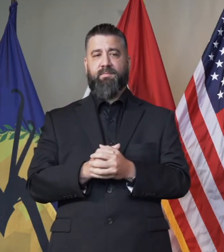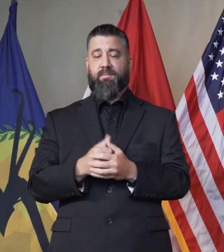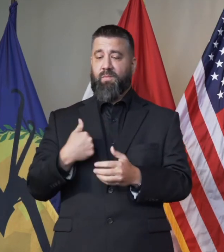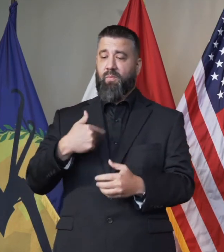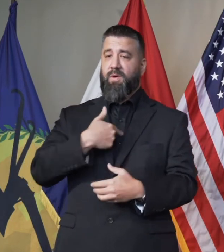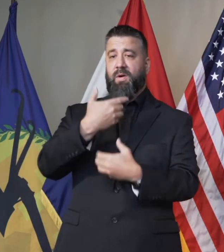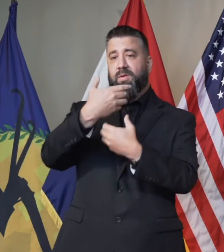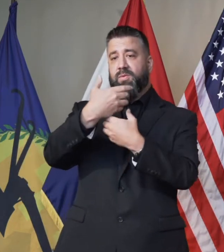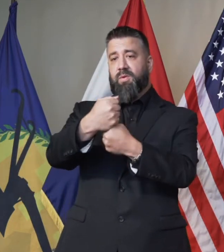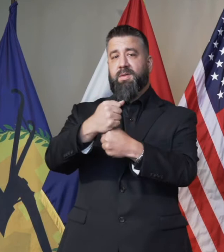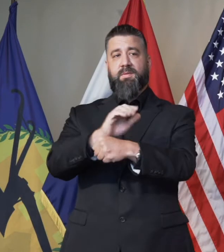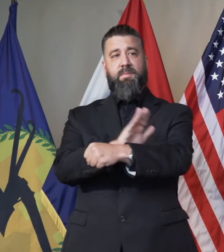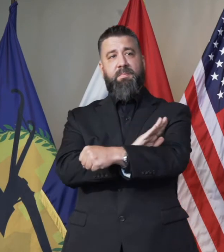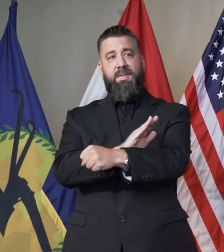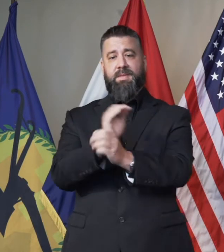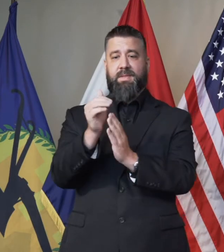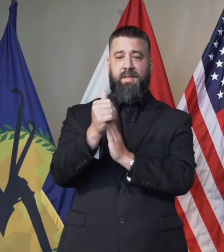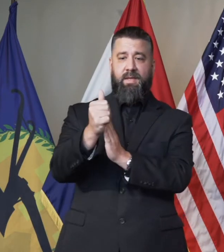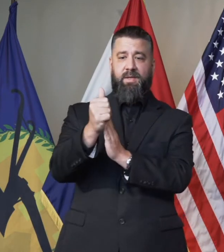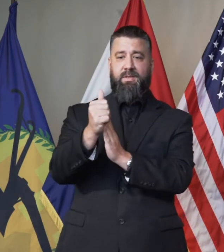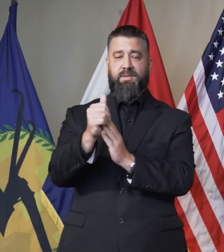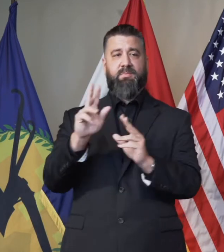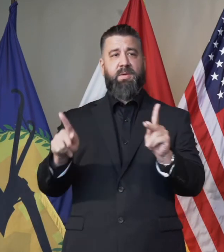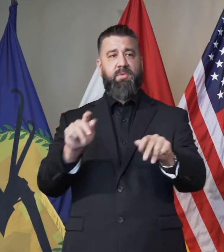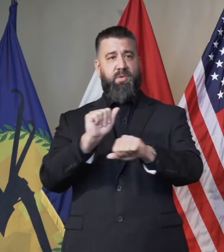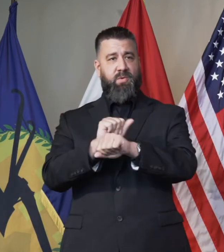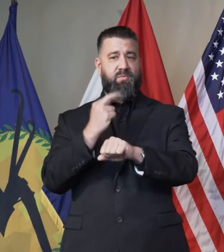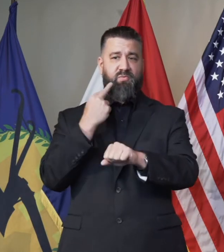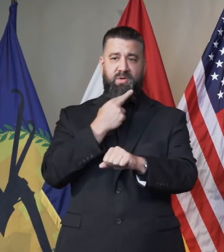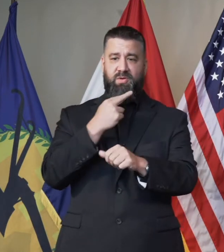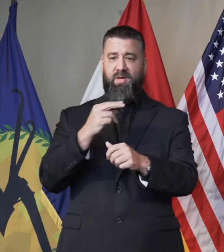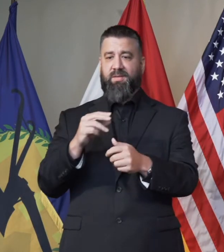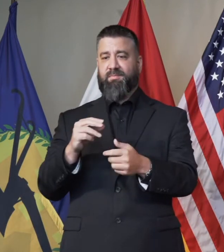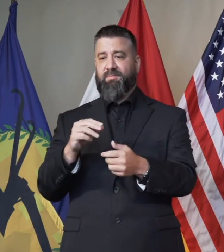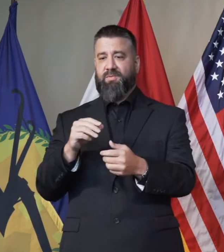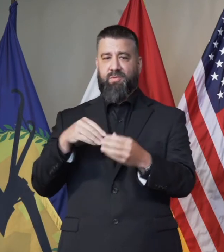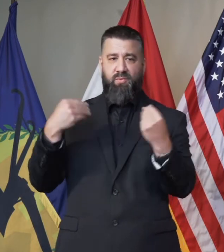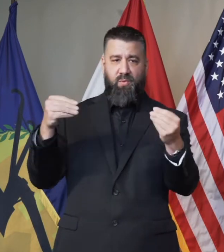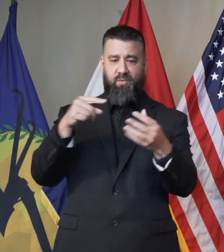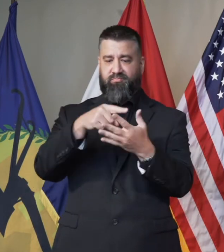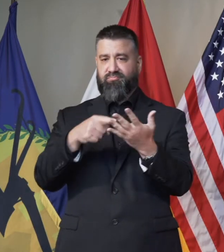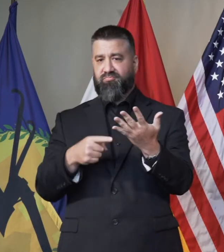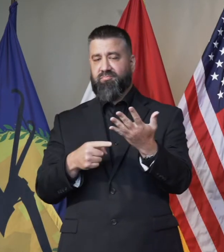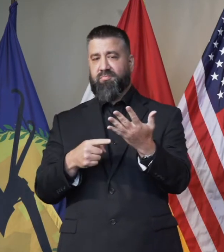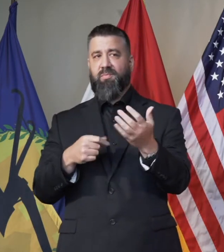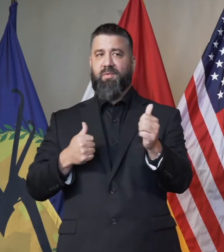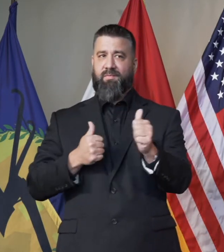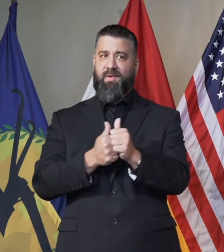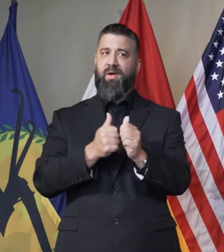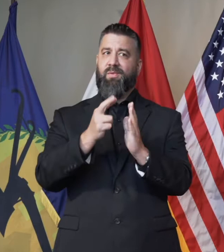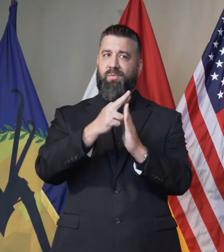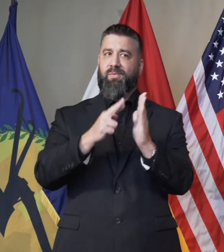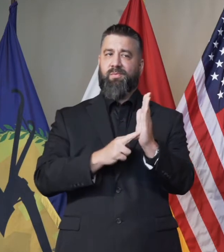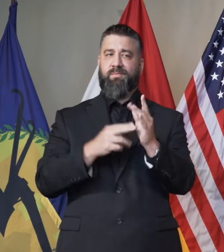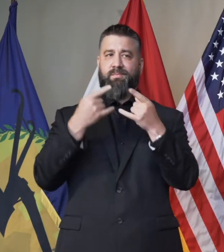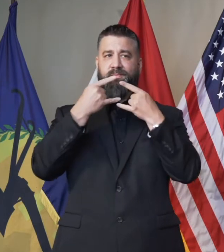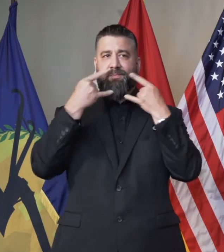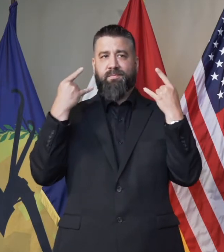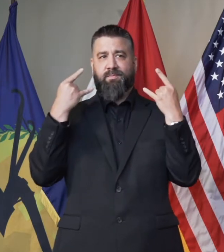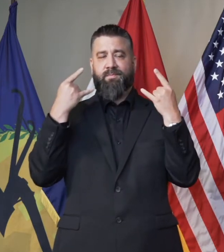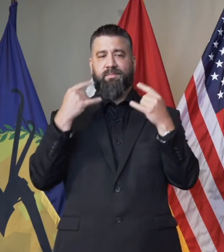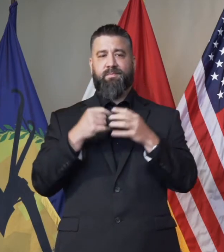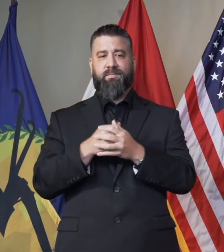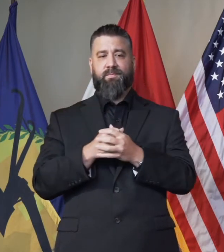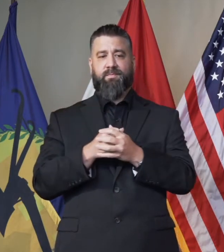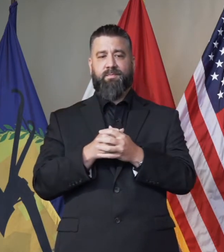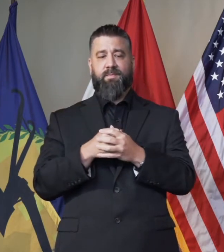in our business leaders and our frontline workers to following our masking and our social distancing guidelines to make sure that their